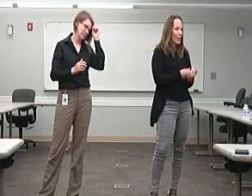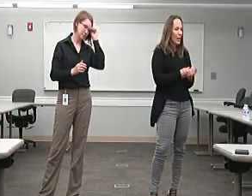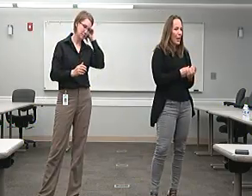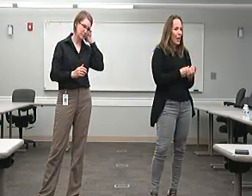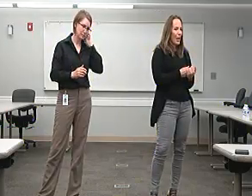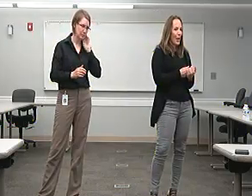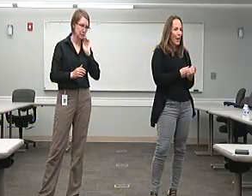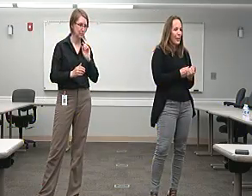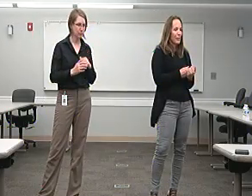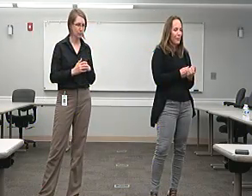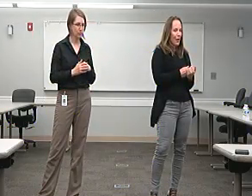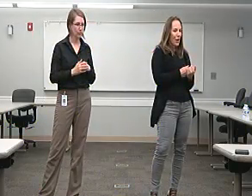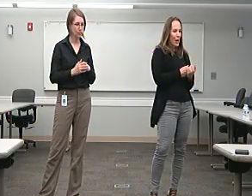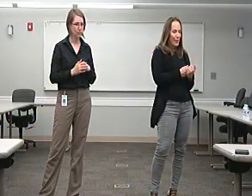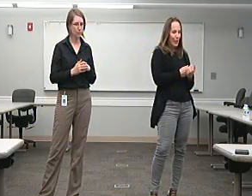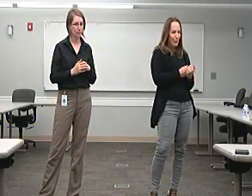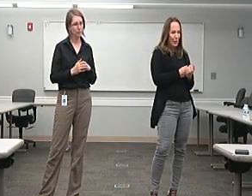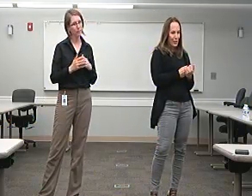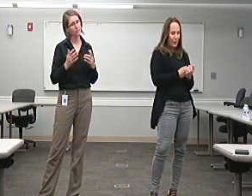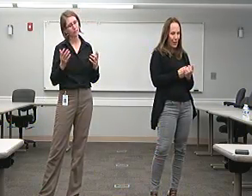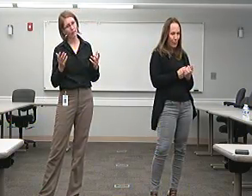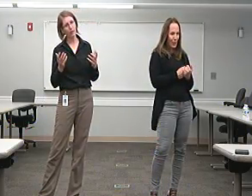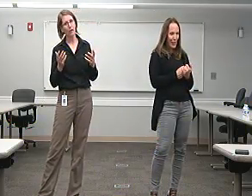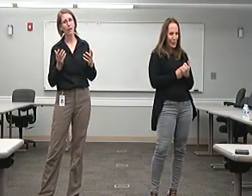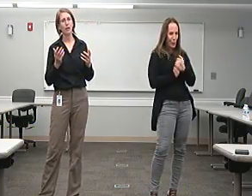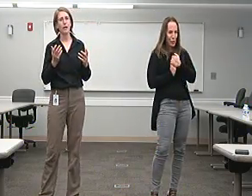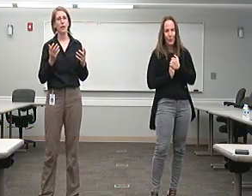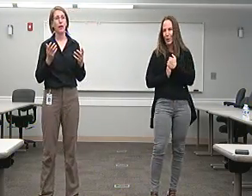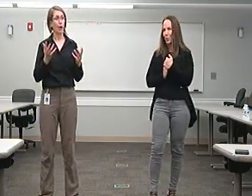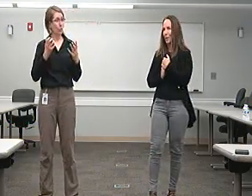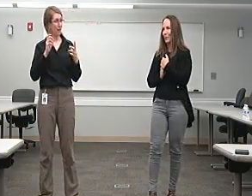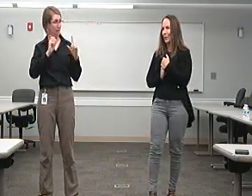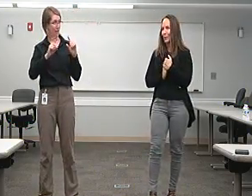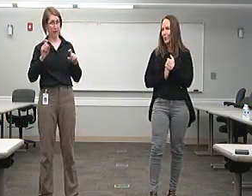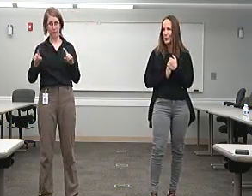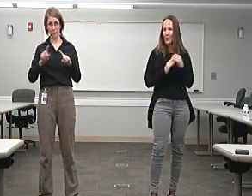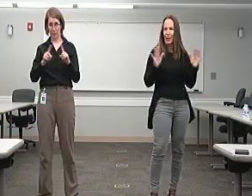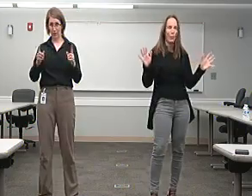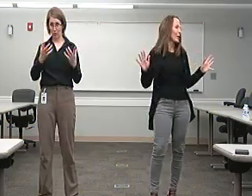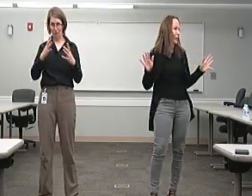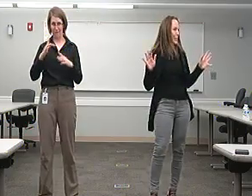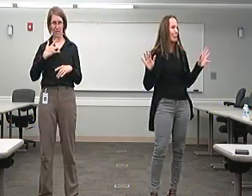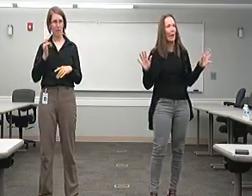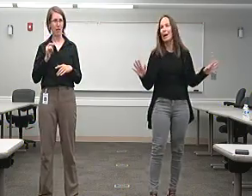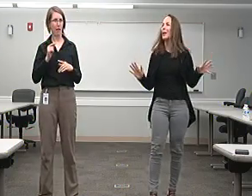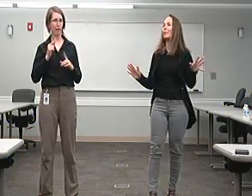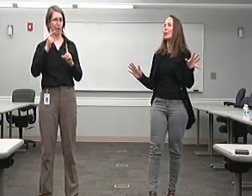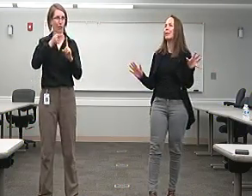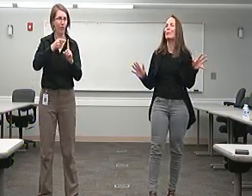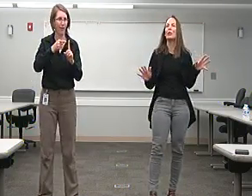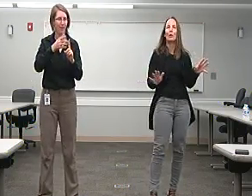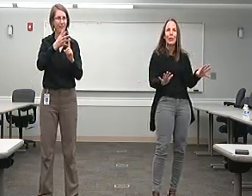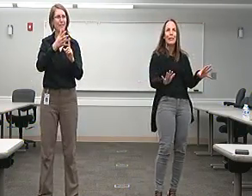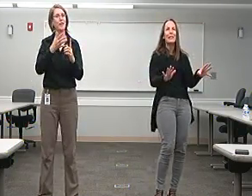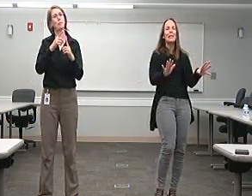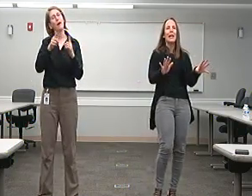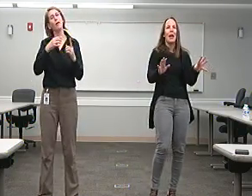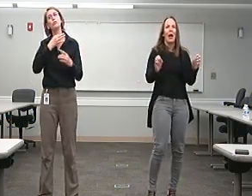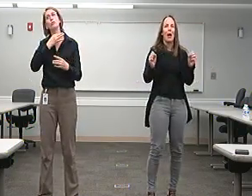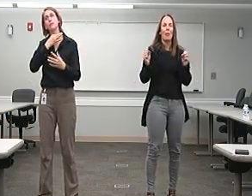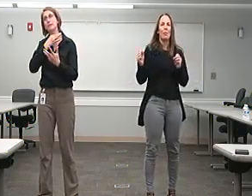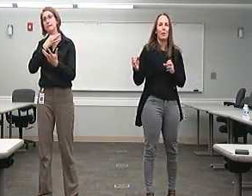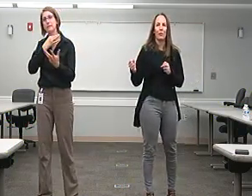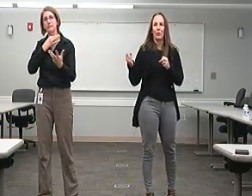As far, I want to ask some questions, but I don't want anyone to feel like put on the spot. But I'm curious, how many of